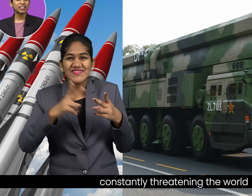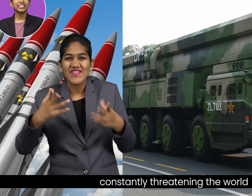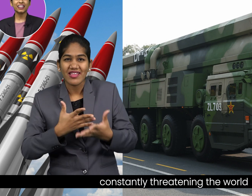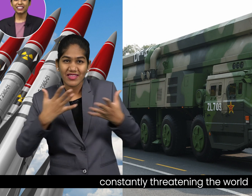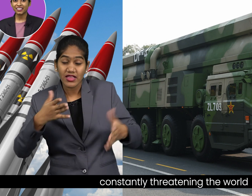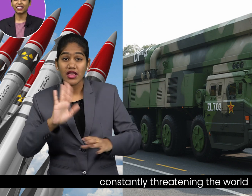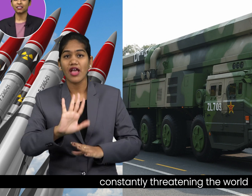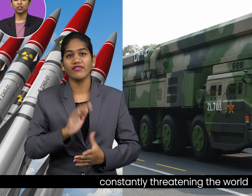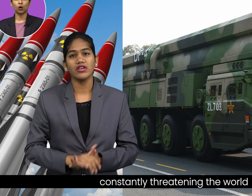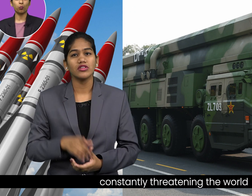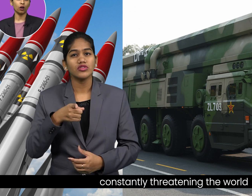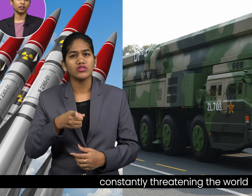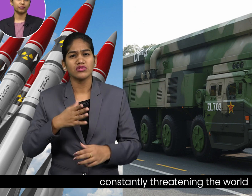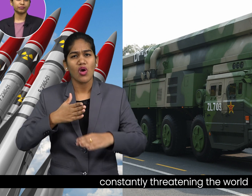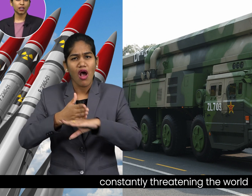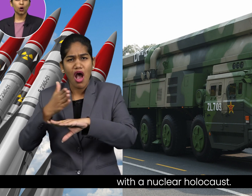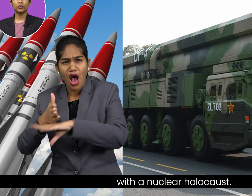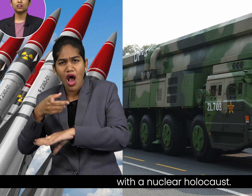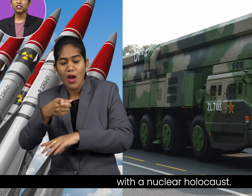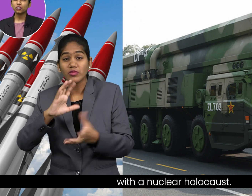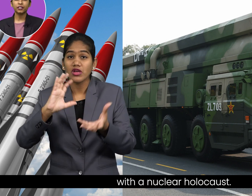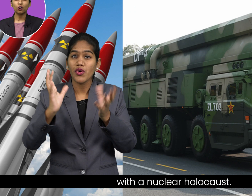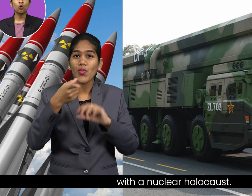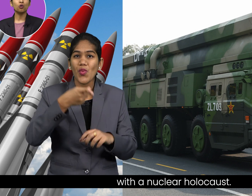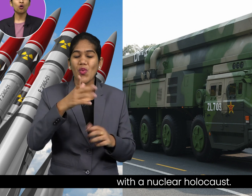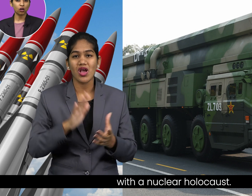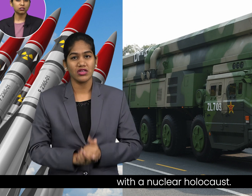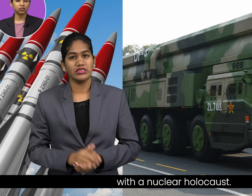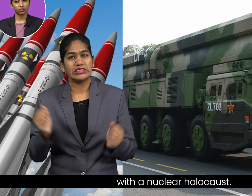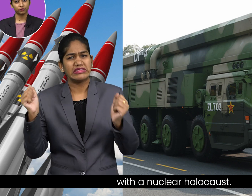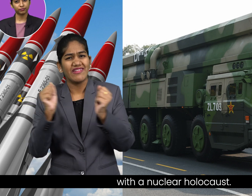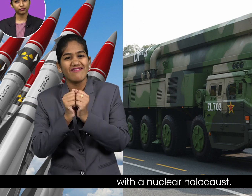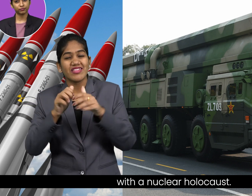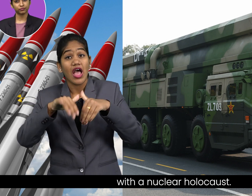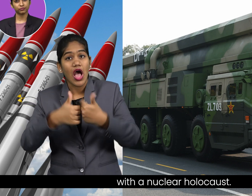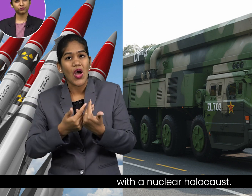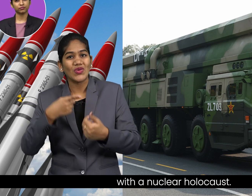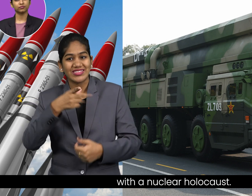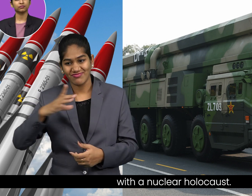constantly threatening the world with a nuclear holocaust.